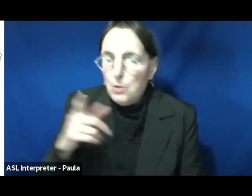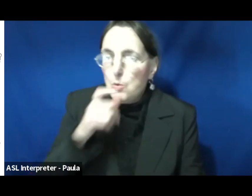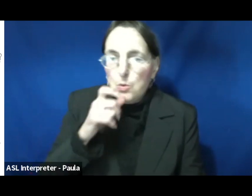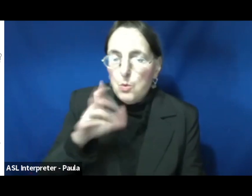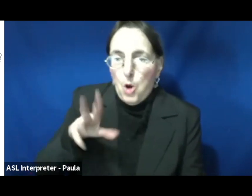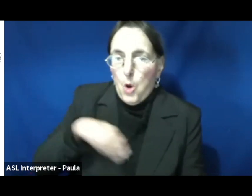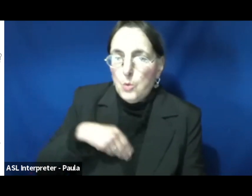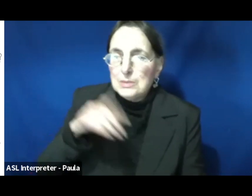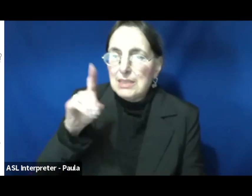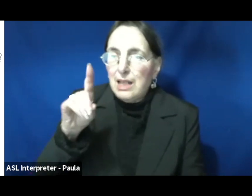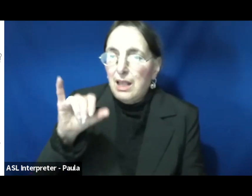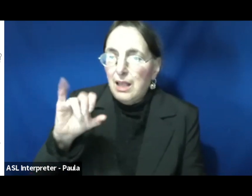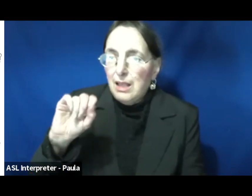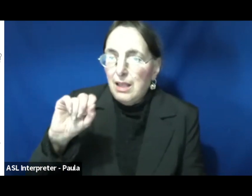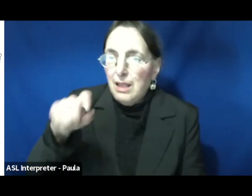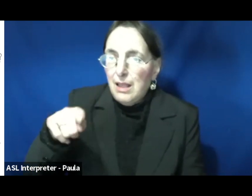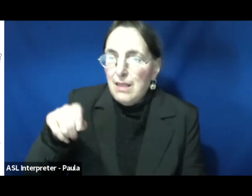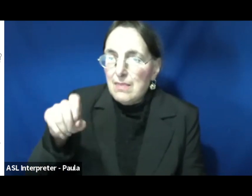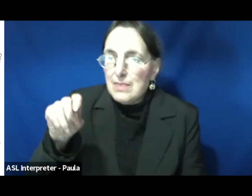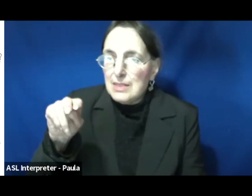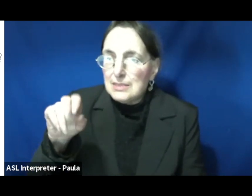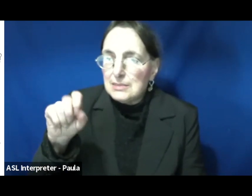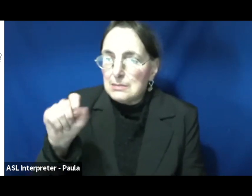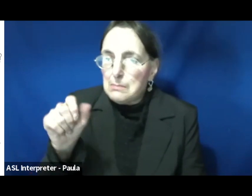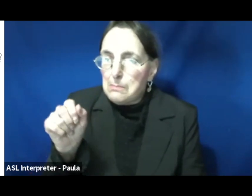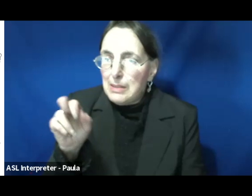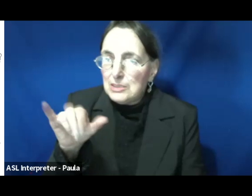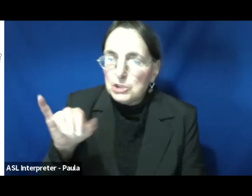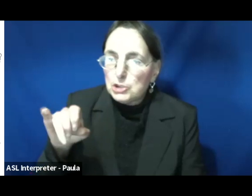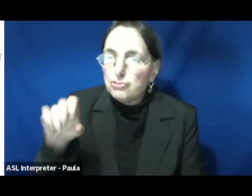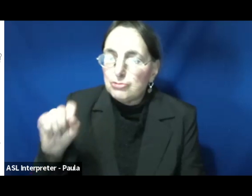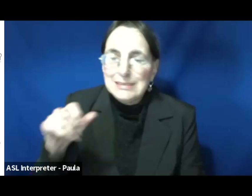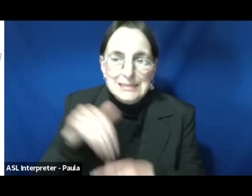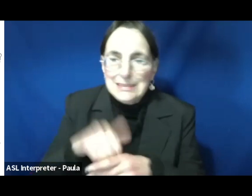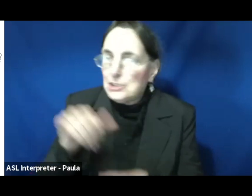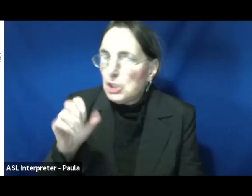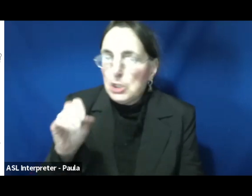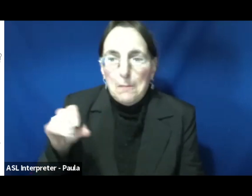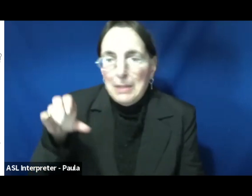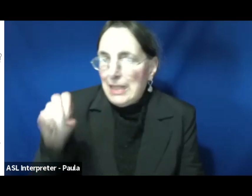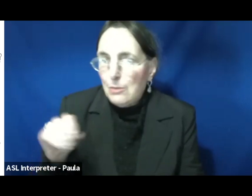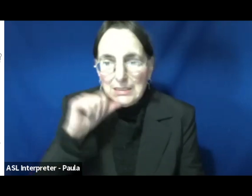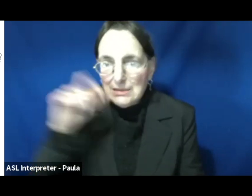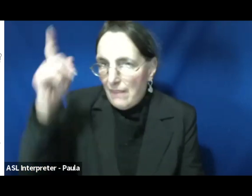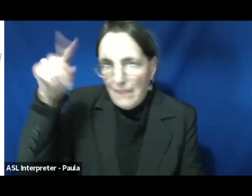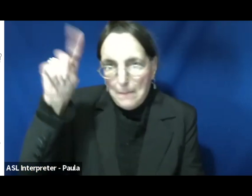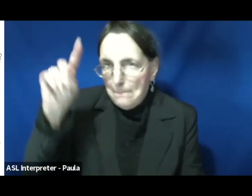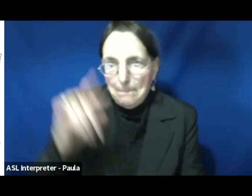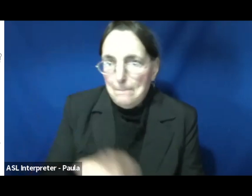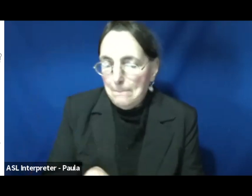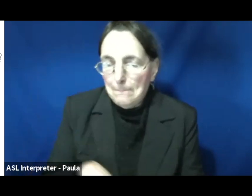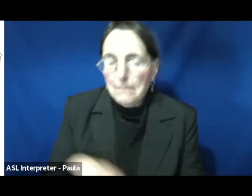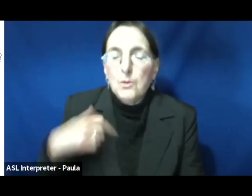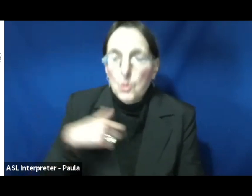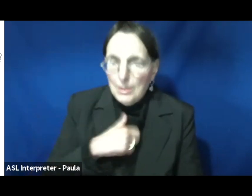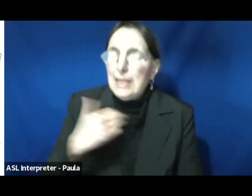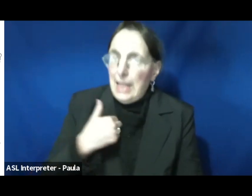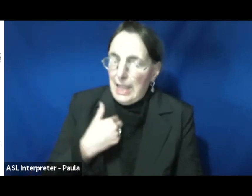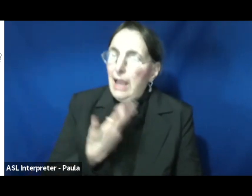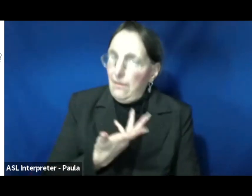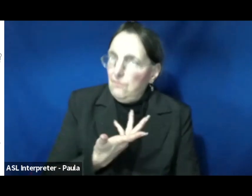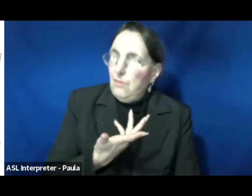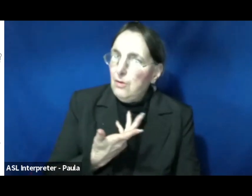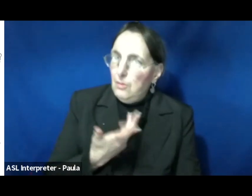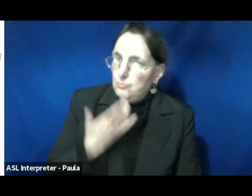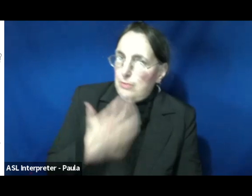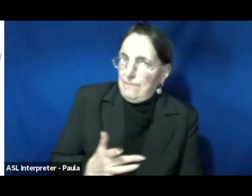been incarcerated for growing hemp. We don't see them owning those dispensaries, right? So we need to fix that. And we have privilege by working at SRJC. I